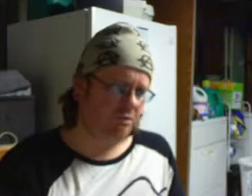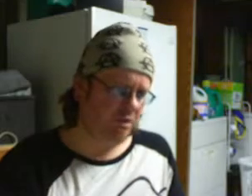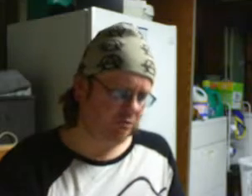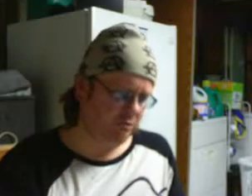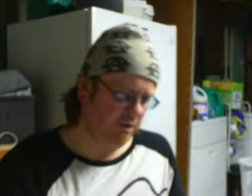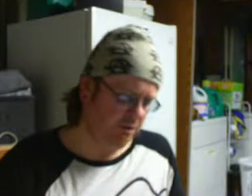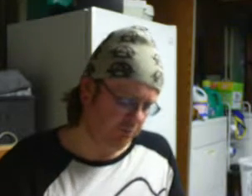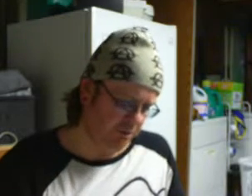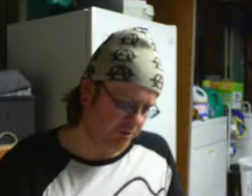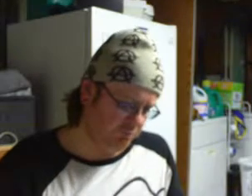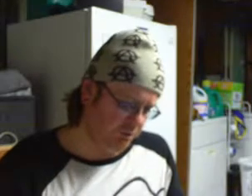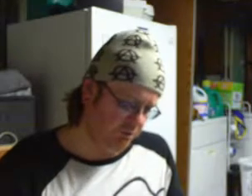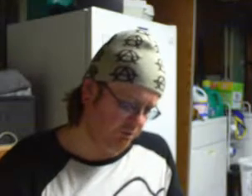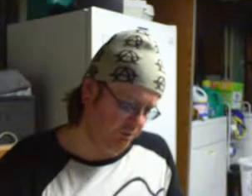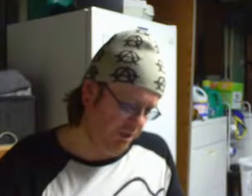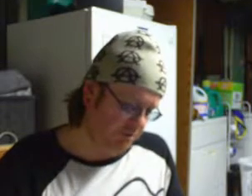succession like other kings would in other kingdoms.